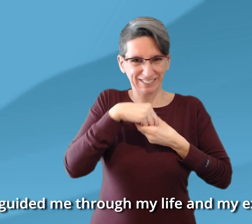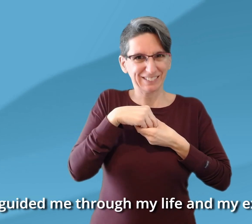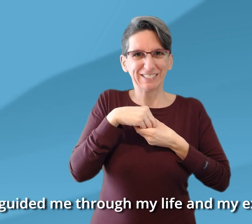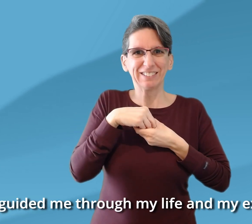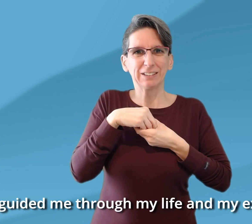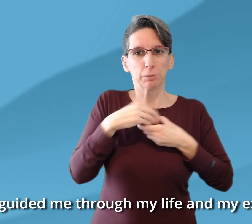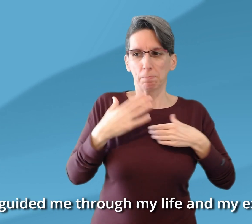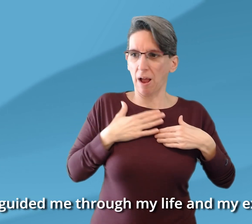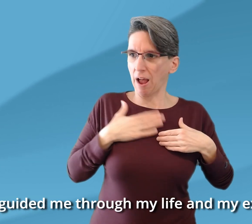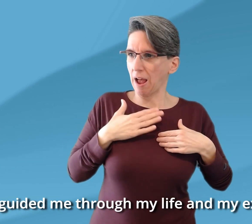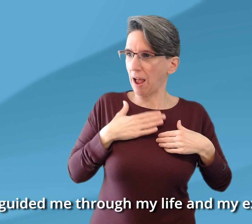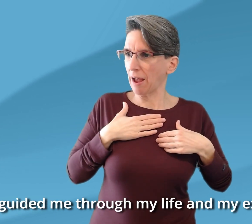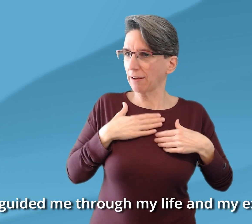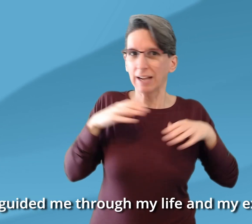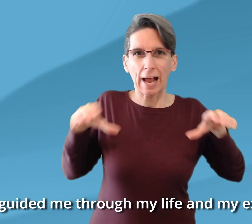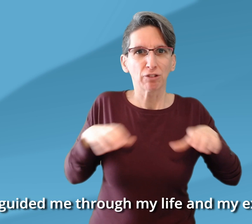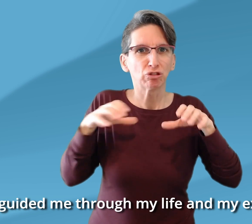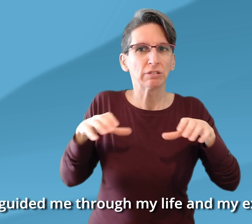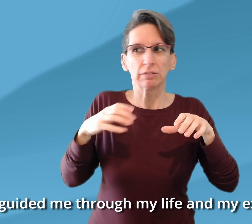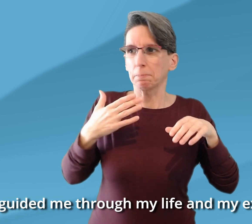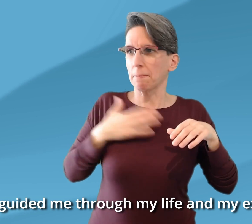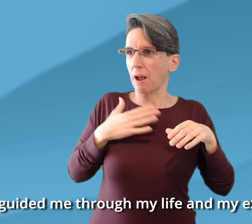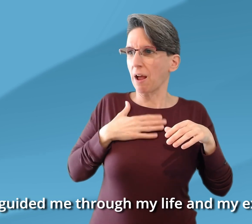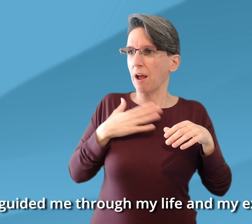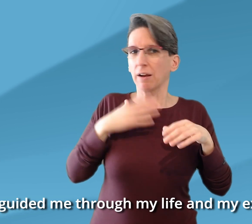It has guided me through my life and my experiences.